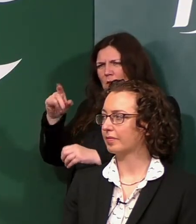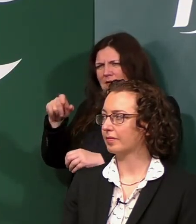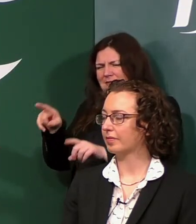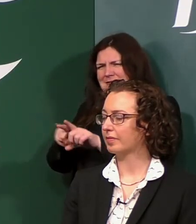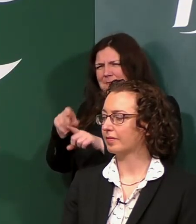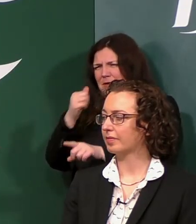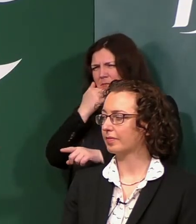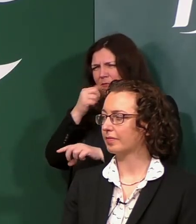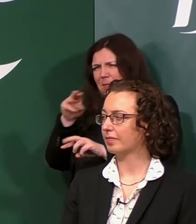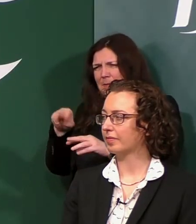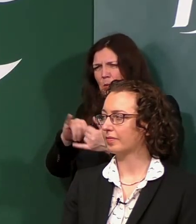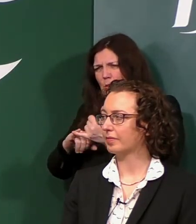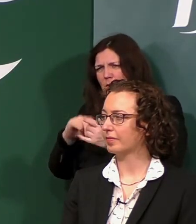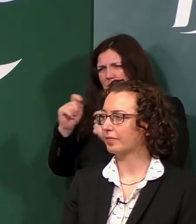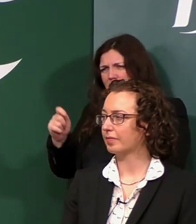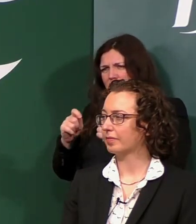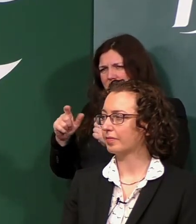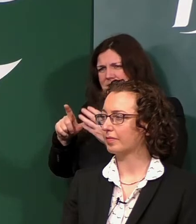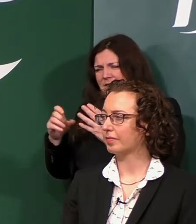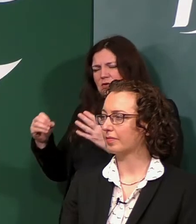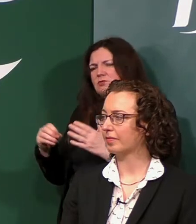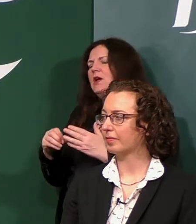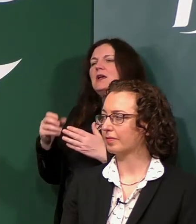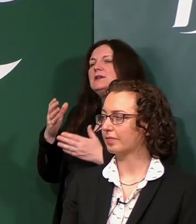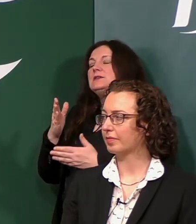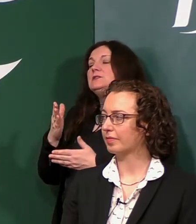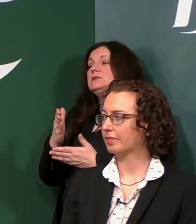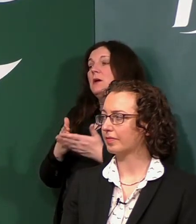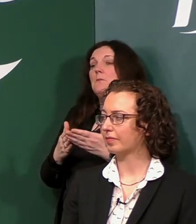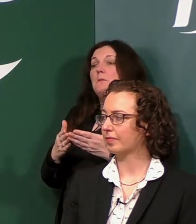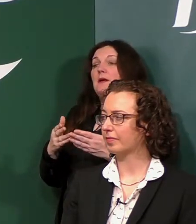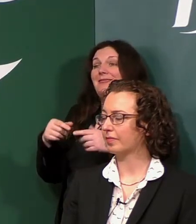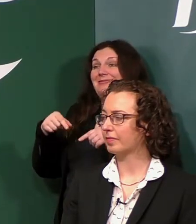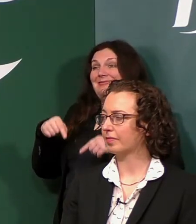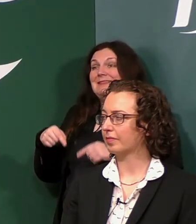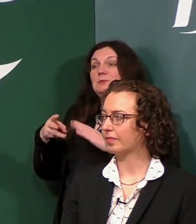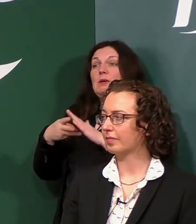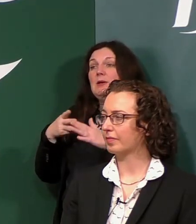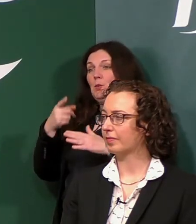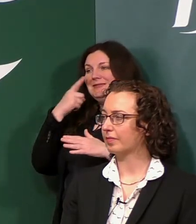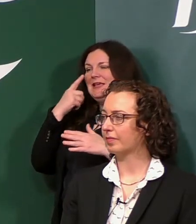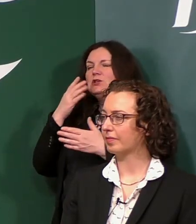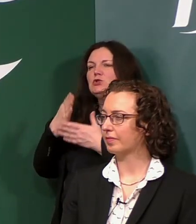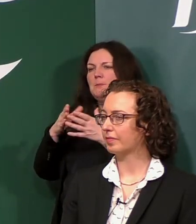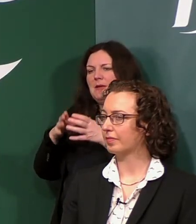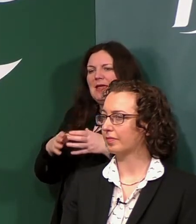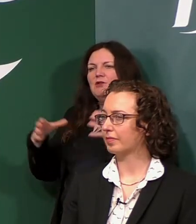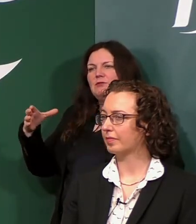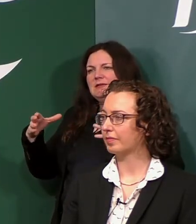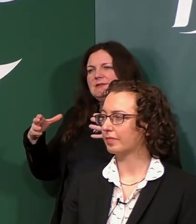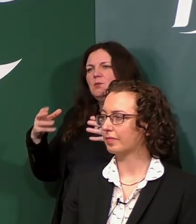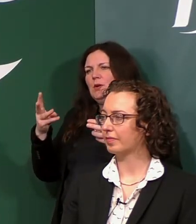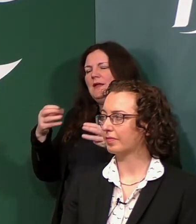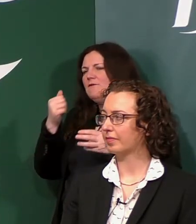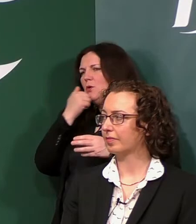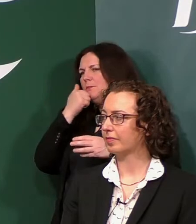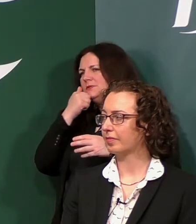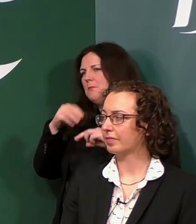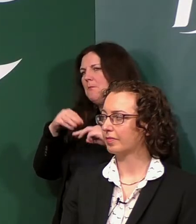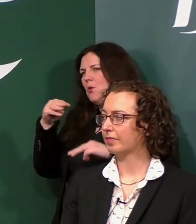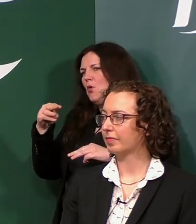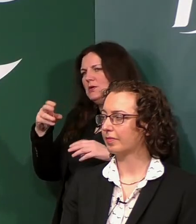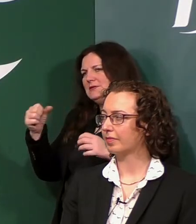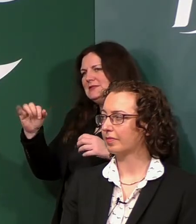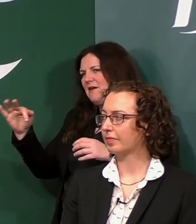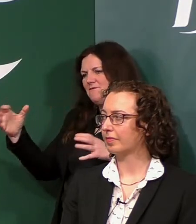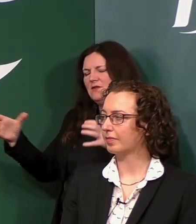weeks? So I suppose that there'll always be a bit of inflow and outflow, but I suppose in terms of this week is where we're really seeing the increase in terms of numbers coming through. As I said, some of the